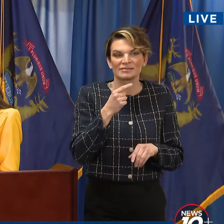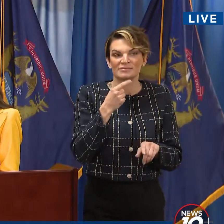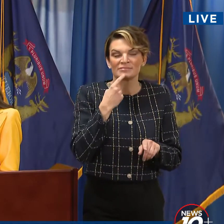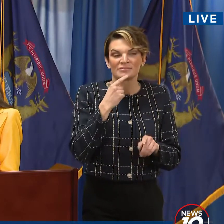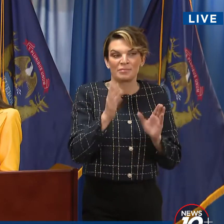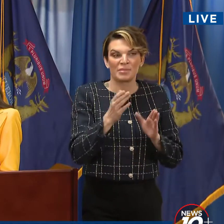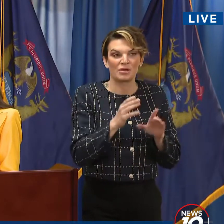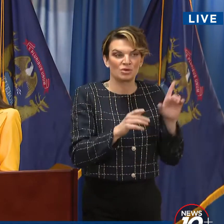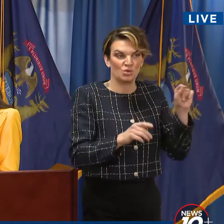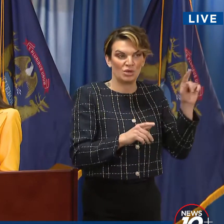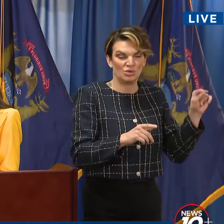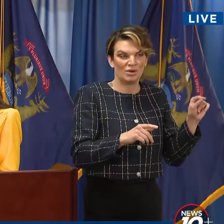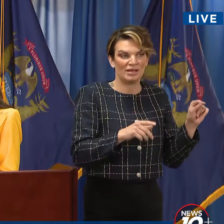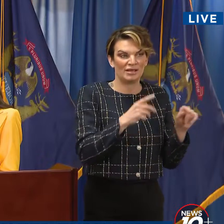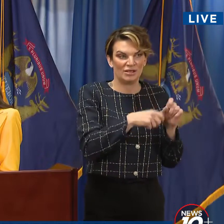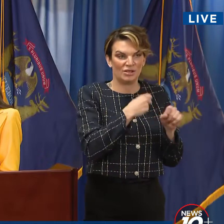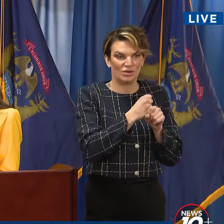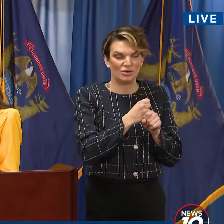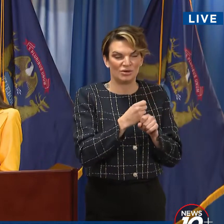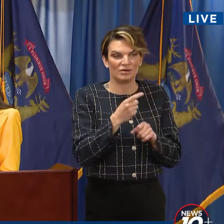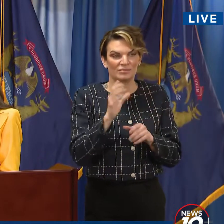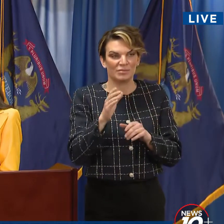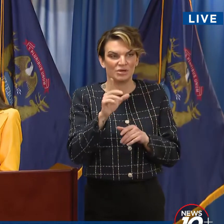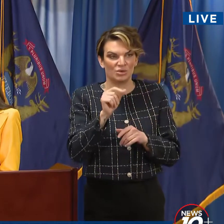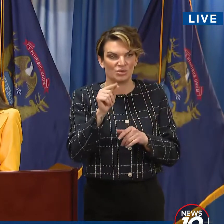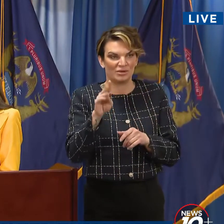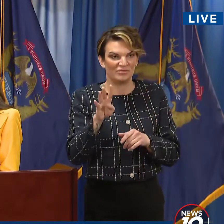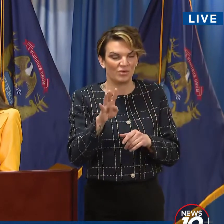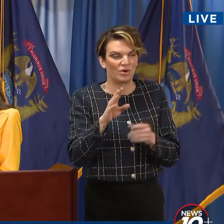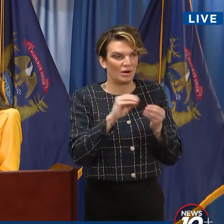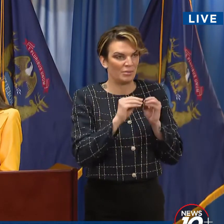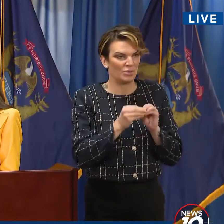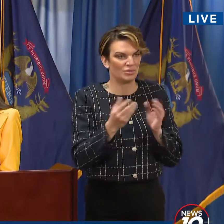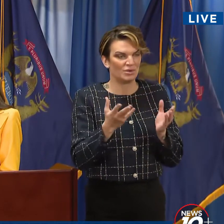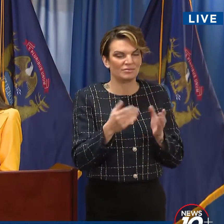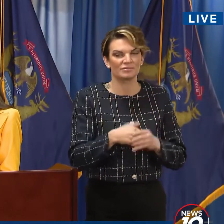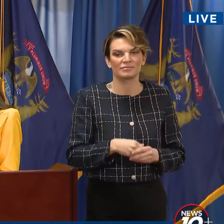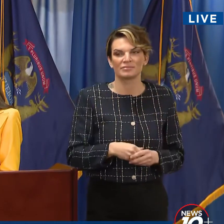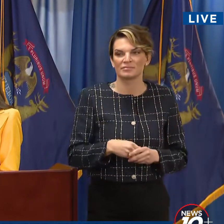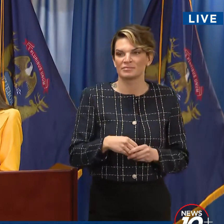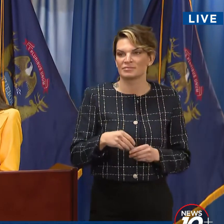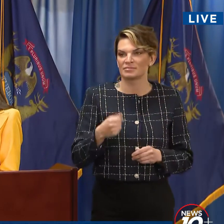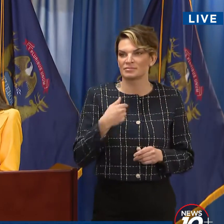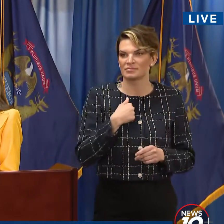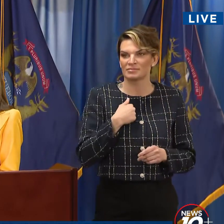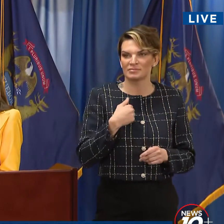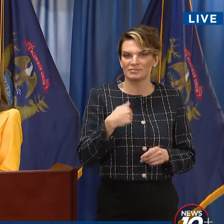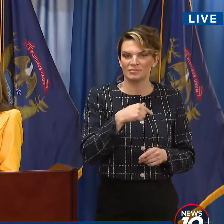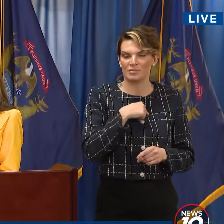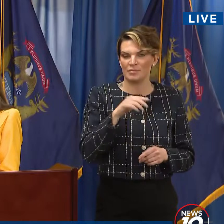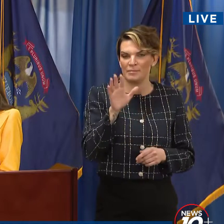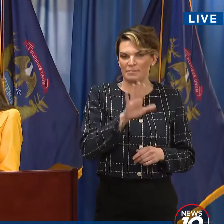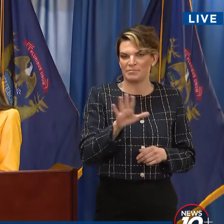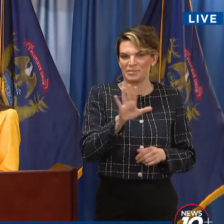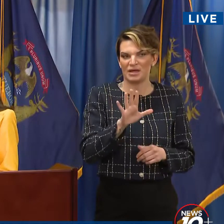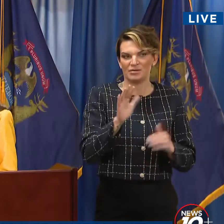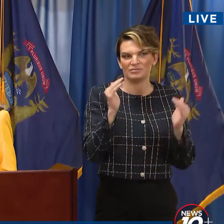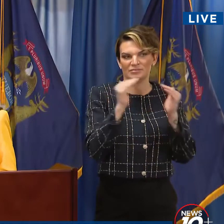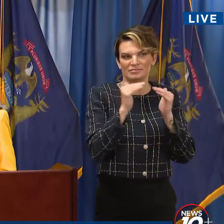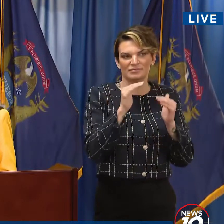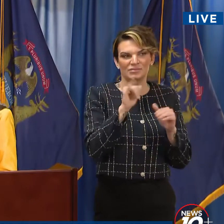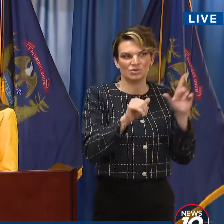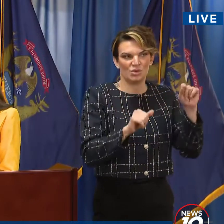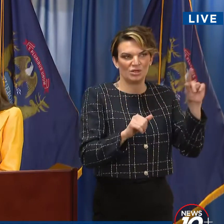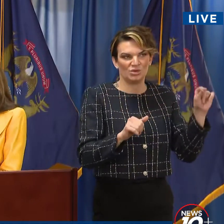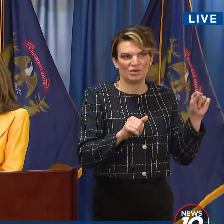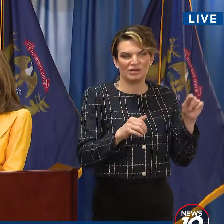than 2020, or do you have the exact numbers? We are, I think, we're about where we were in 2020